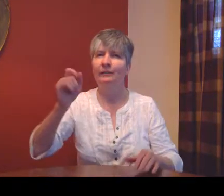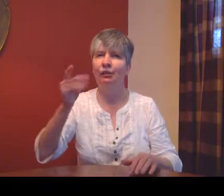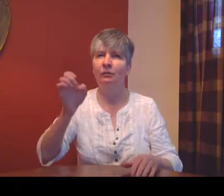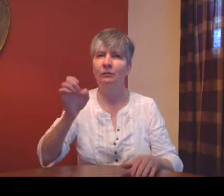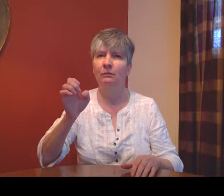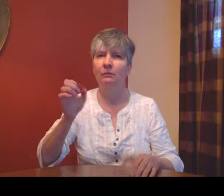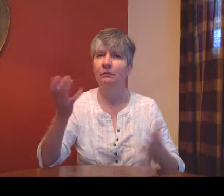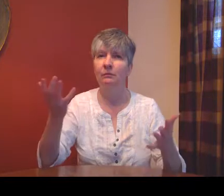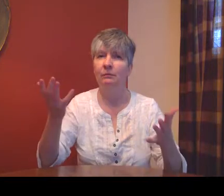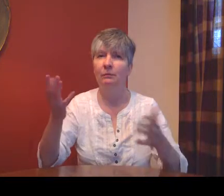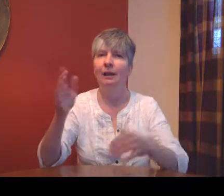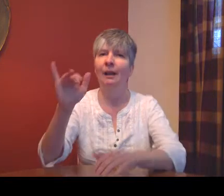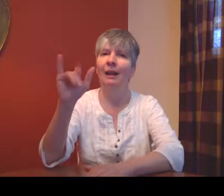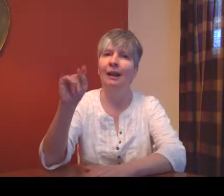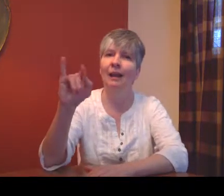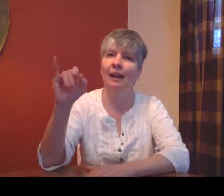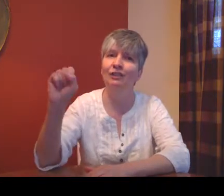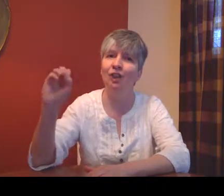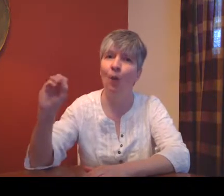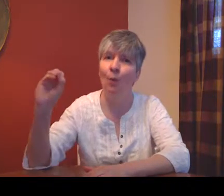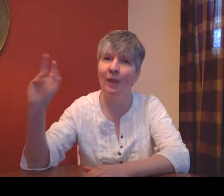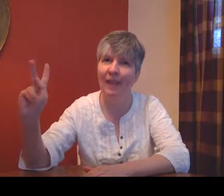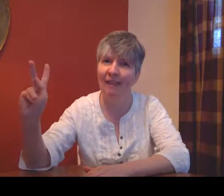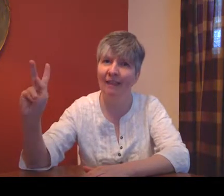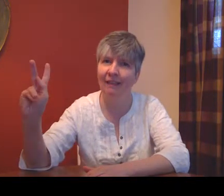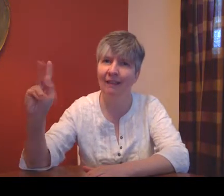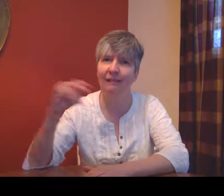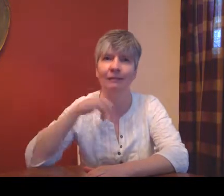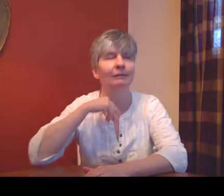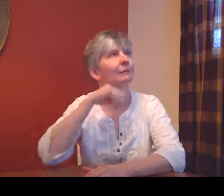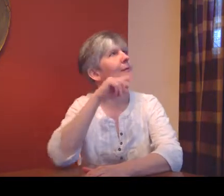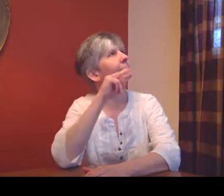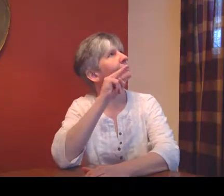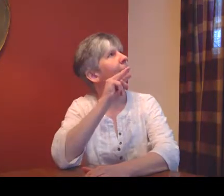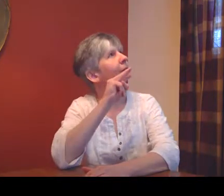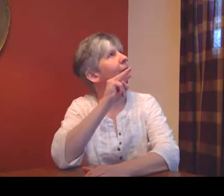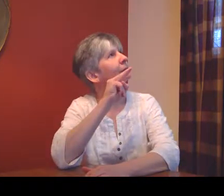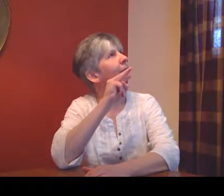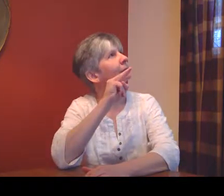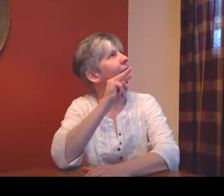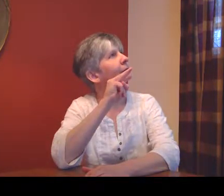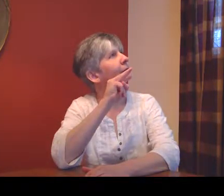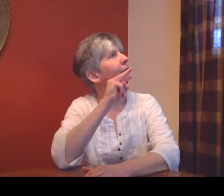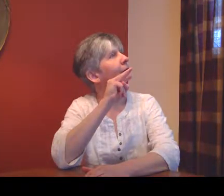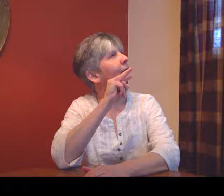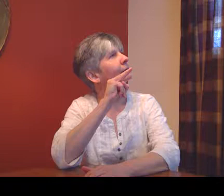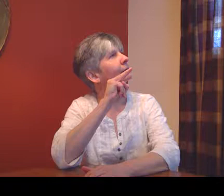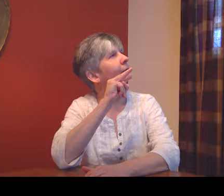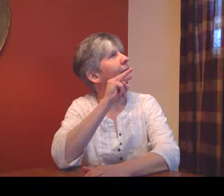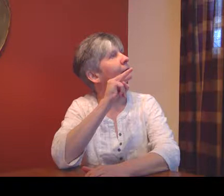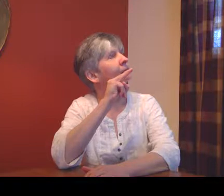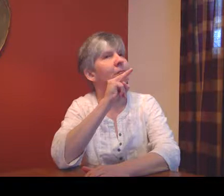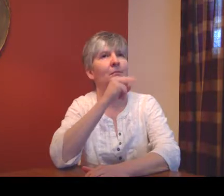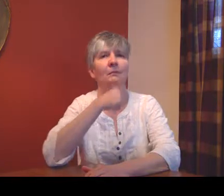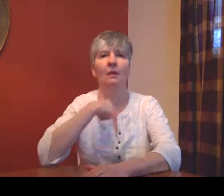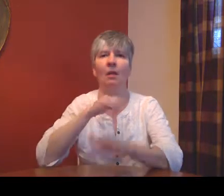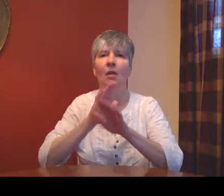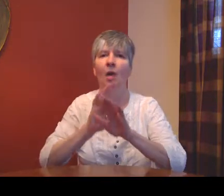a message. It is okay. I looked up. I